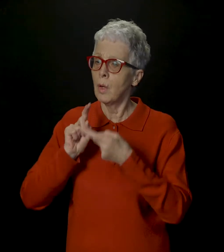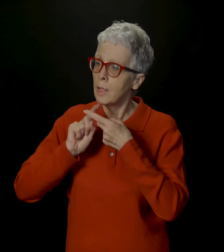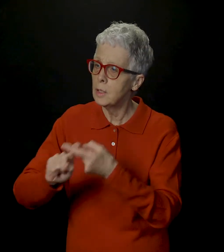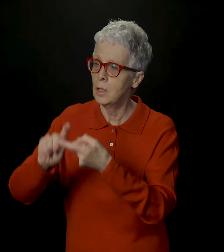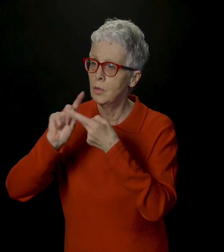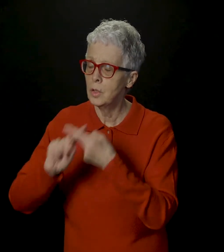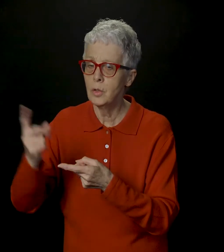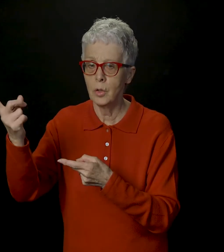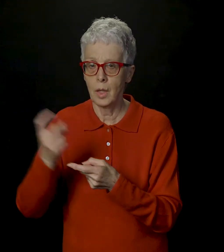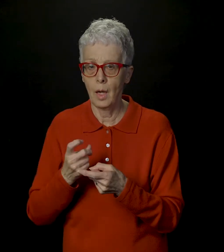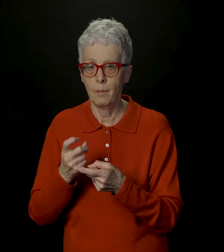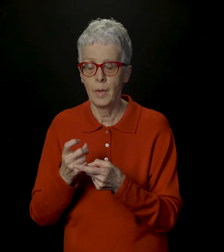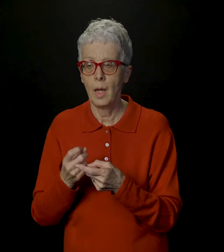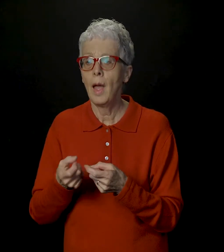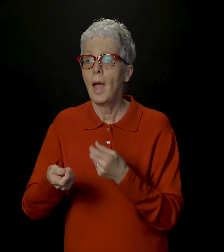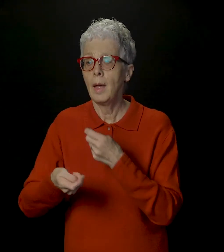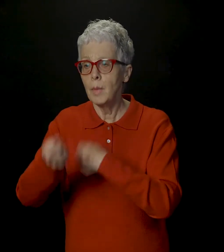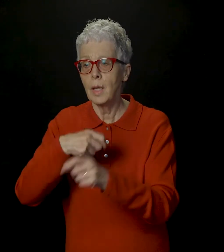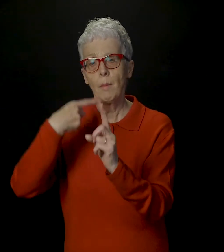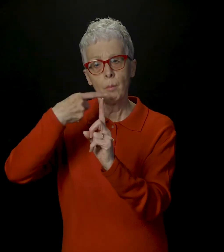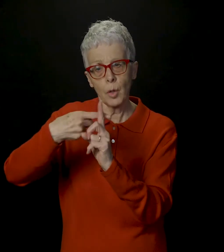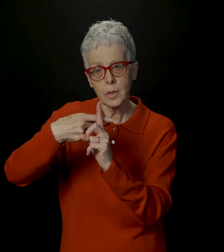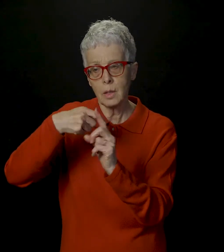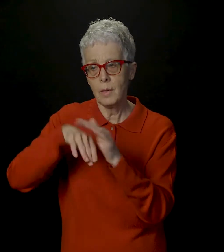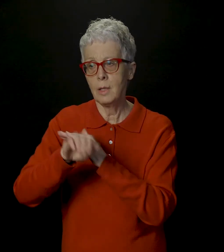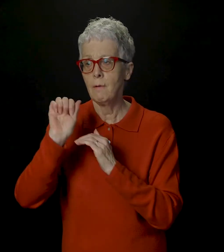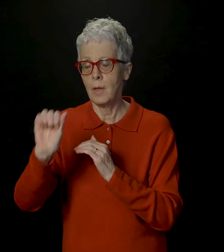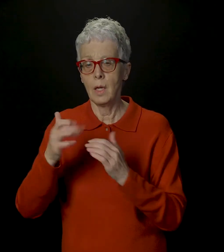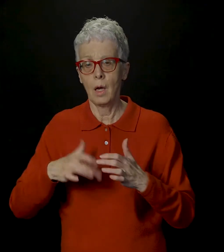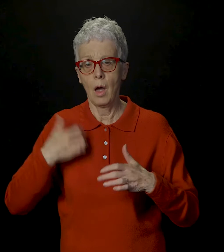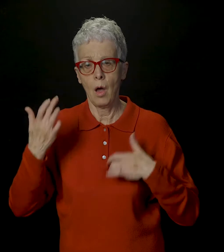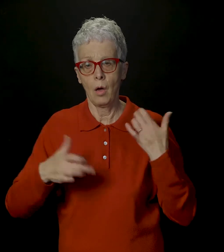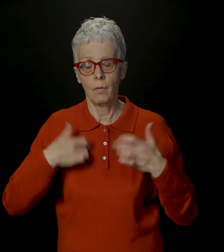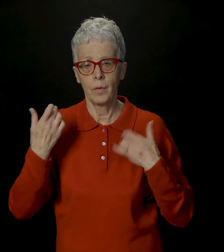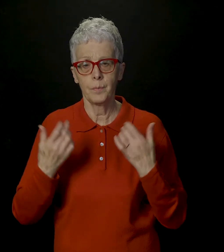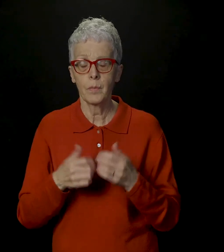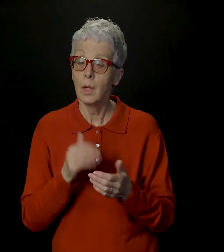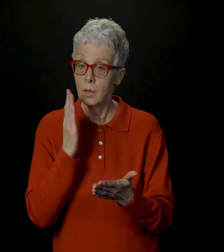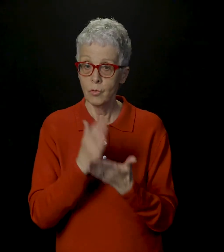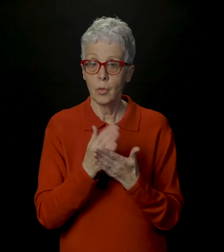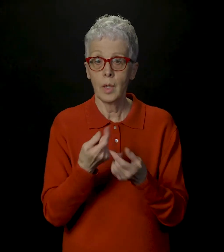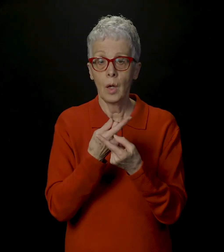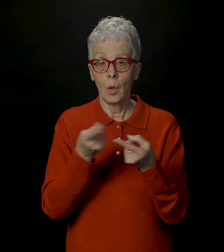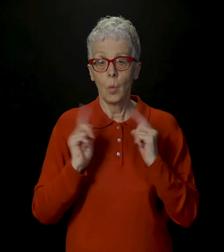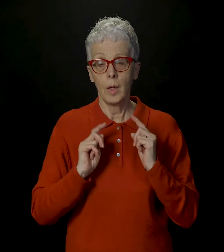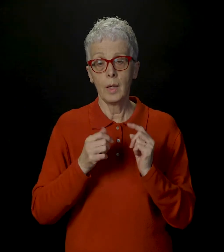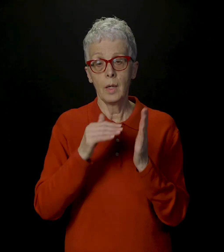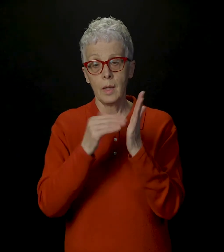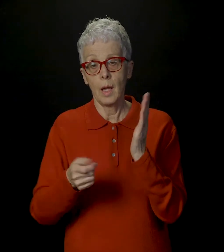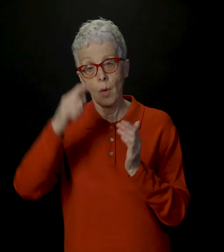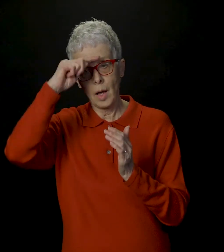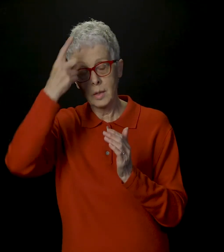Writing your story And making it A positive one Yeah thanks Lee You can really get a picture From what you described There as to the